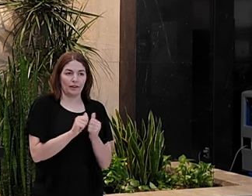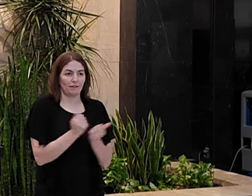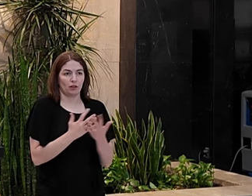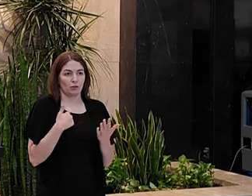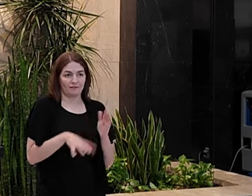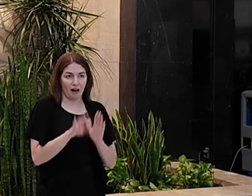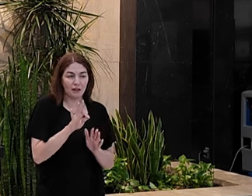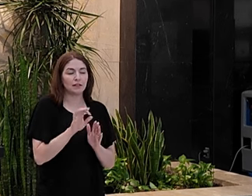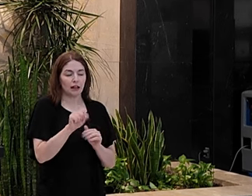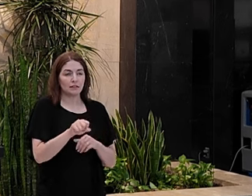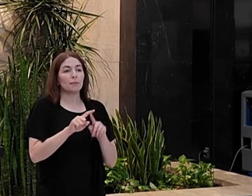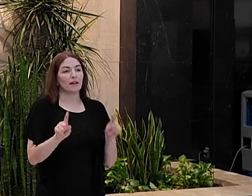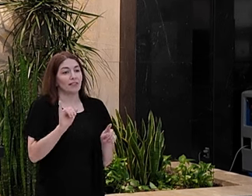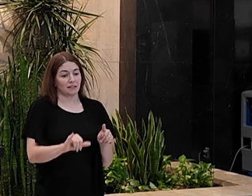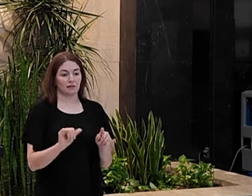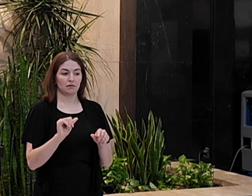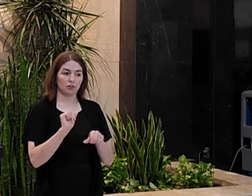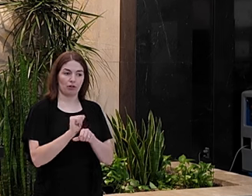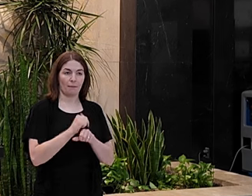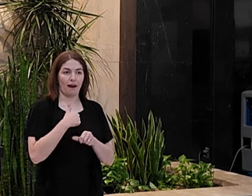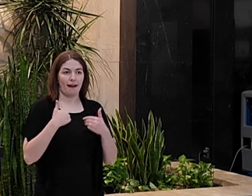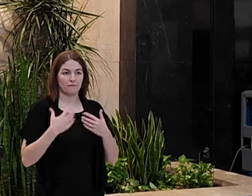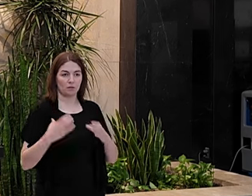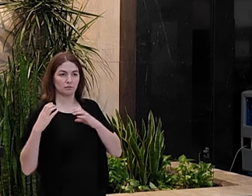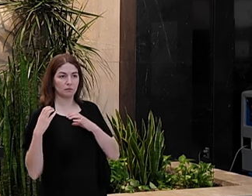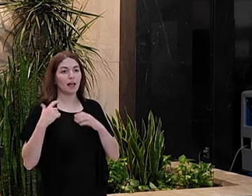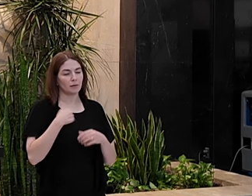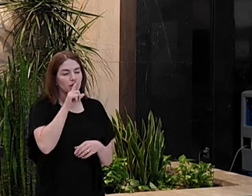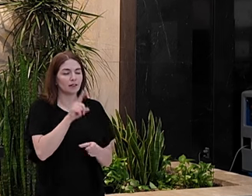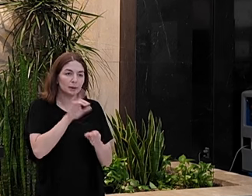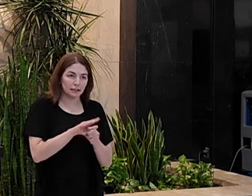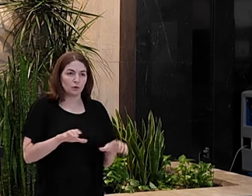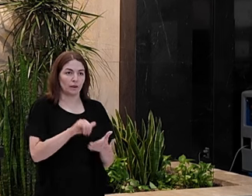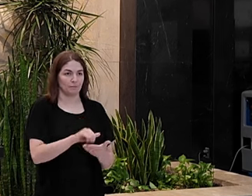job that I've been tasked with to address those. And so I'm really committed to doing that.